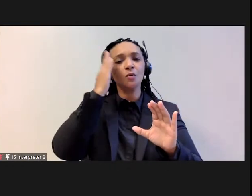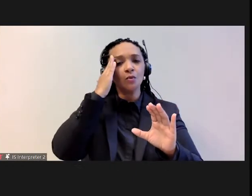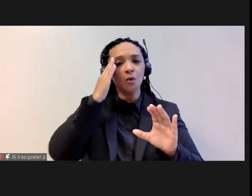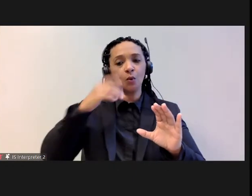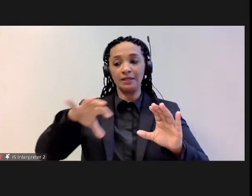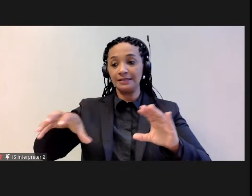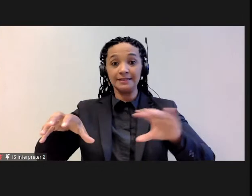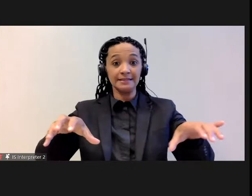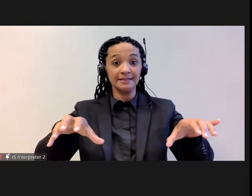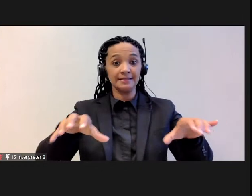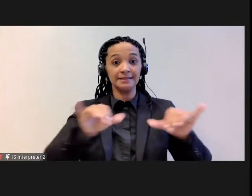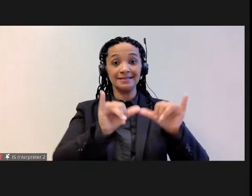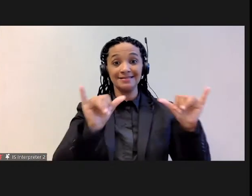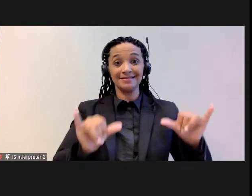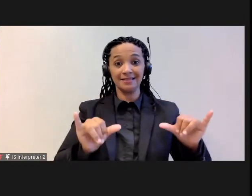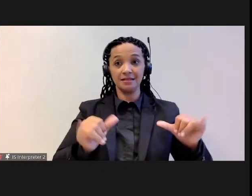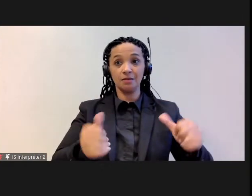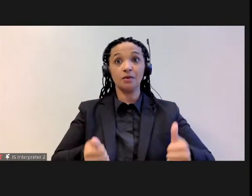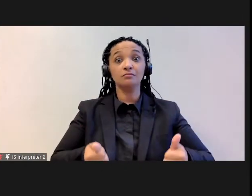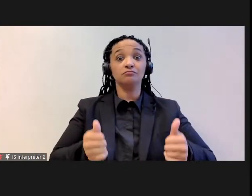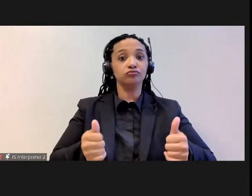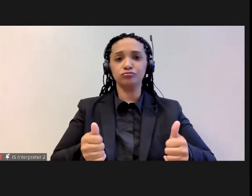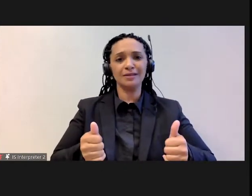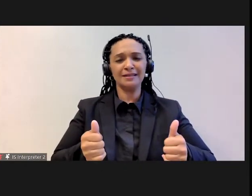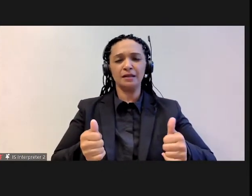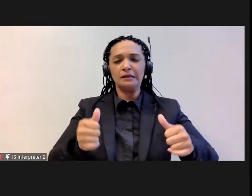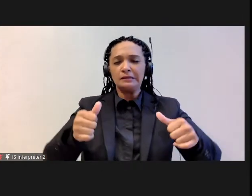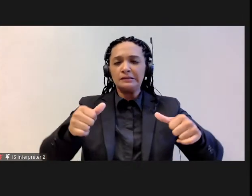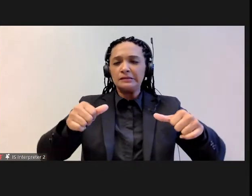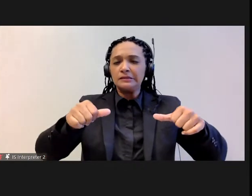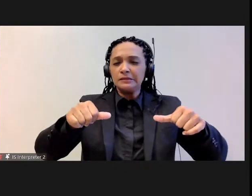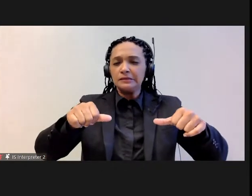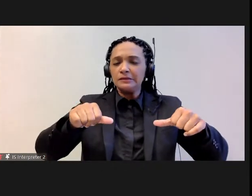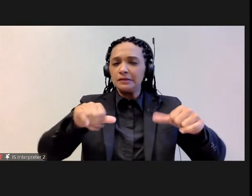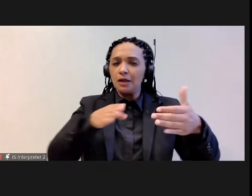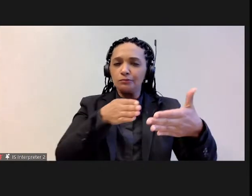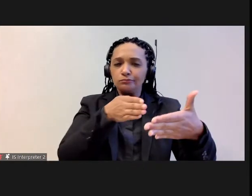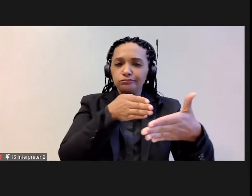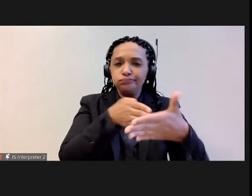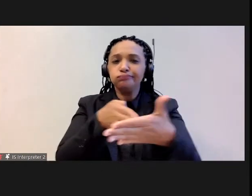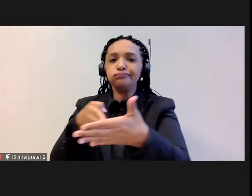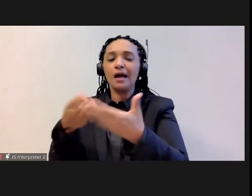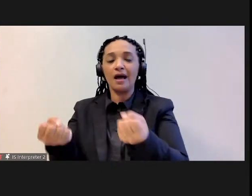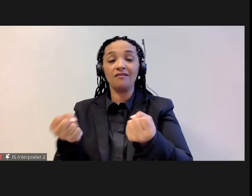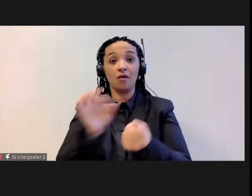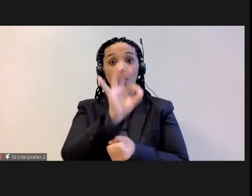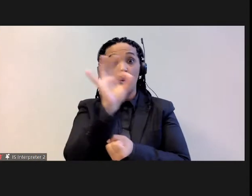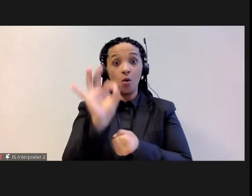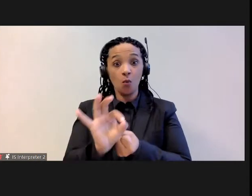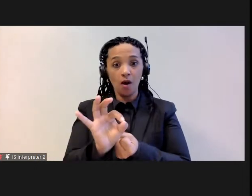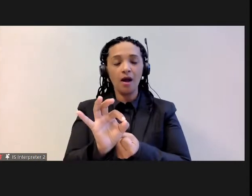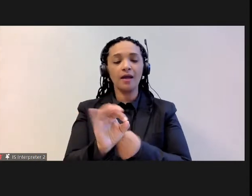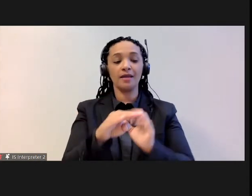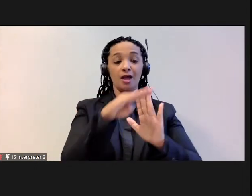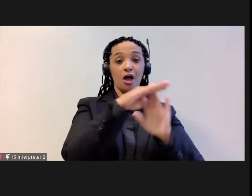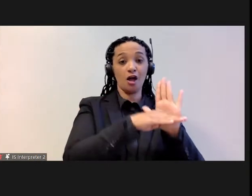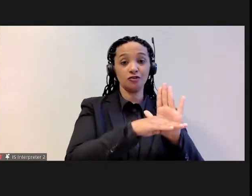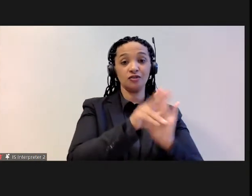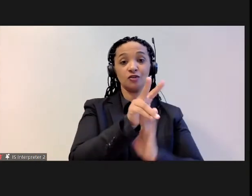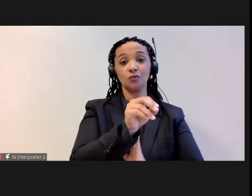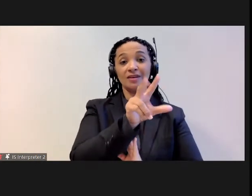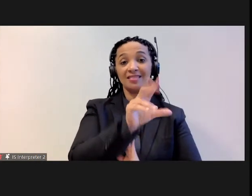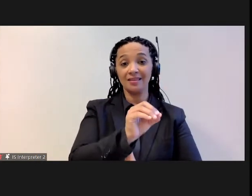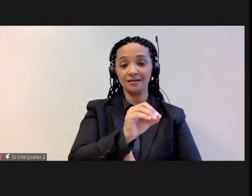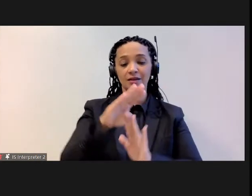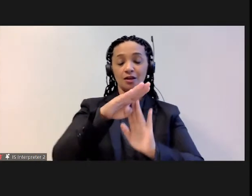systems actually facing at the moment in relation to the implementation of the two agendas